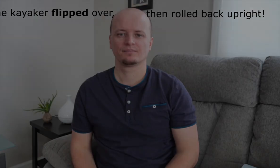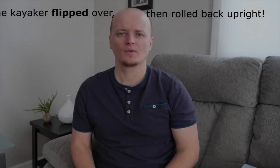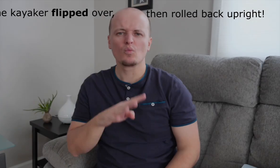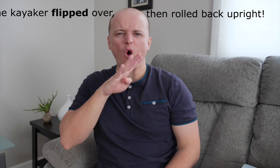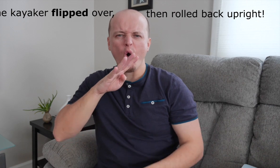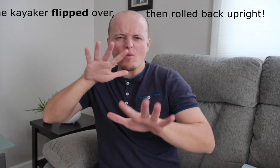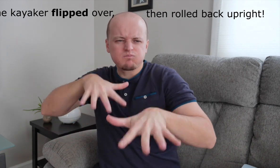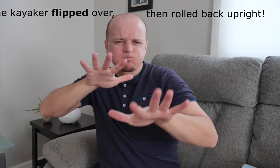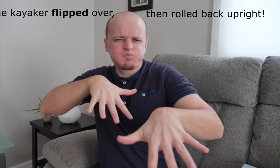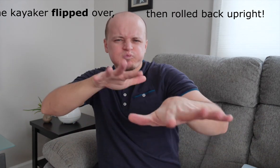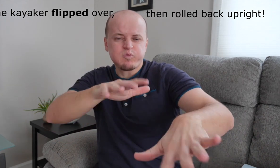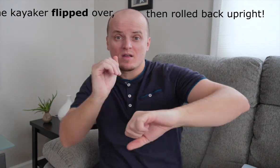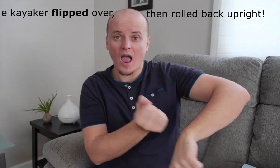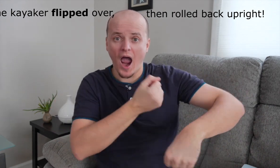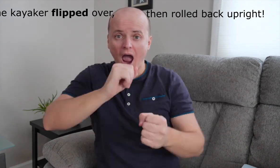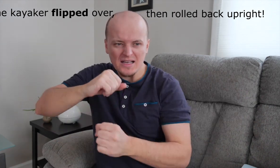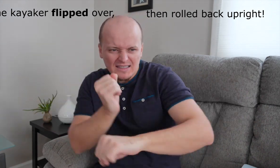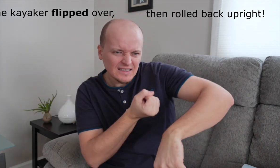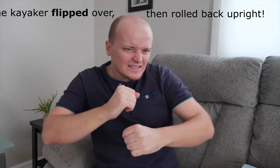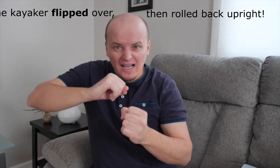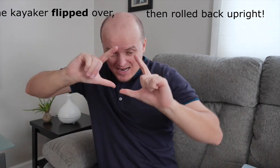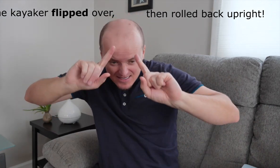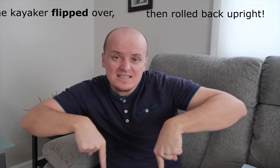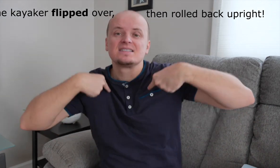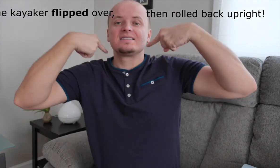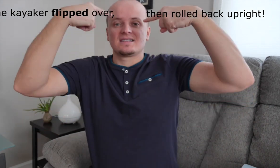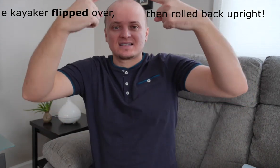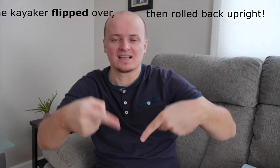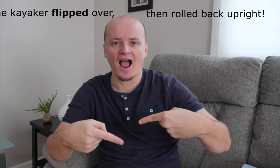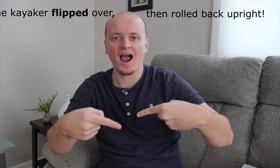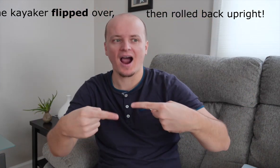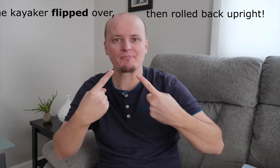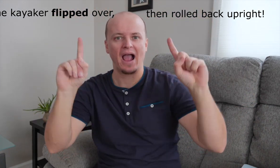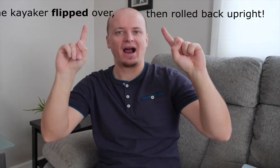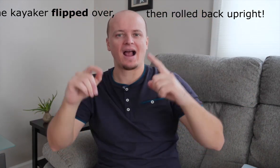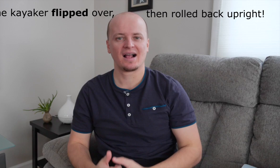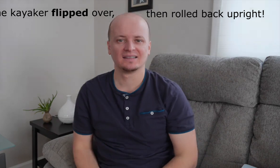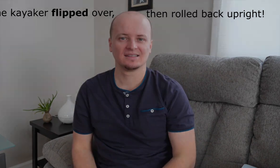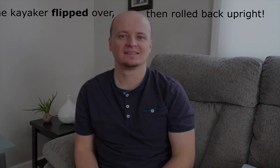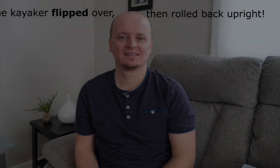The rough water is flowing fast. The kayaker does a complete flip